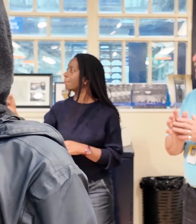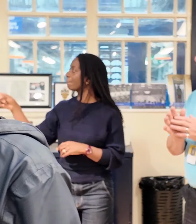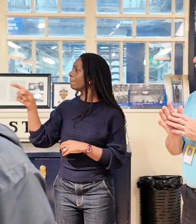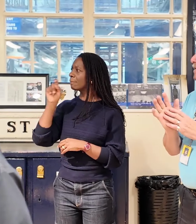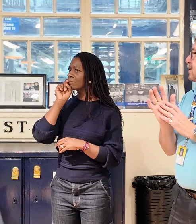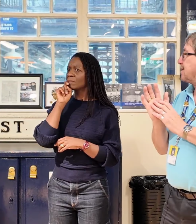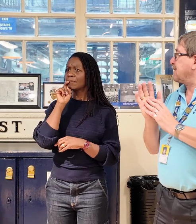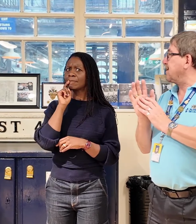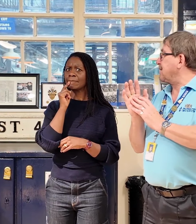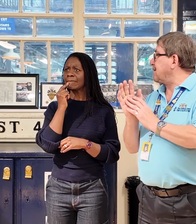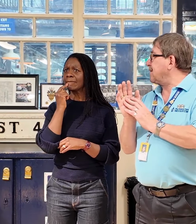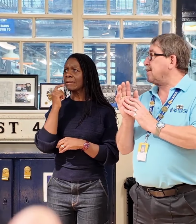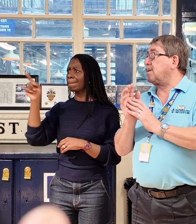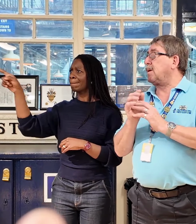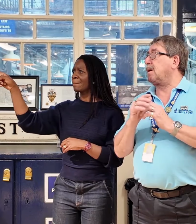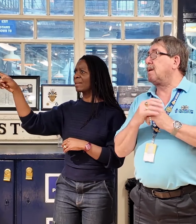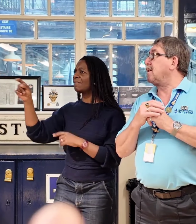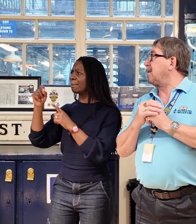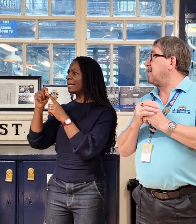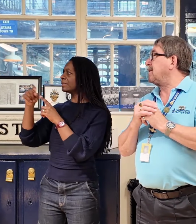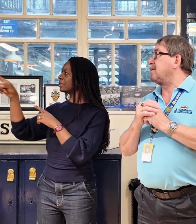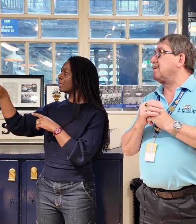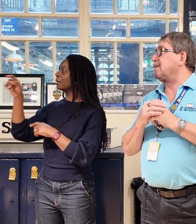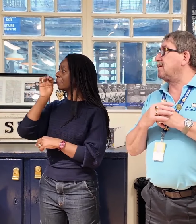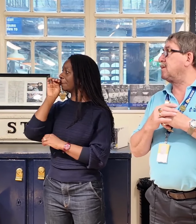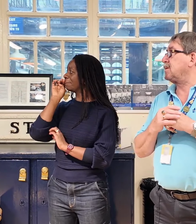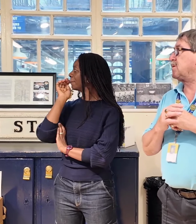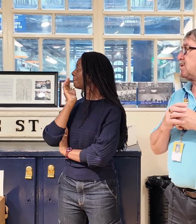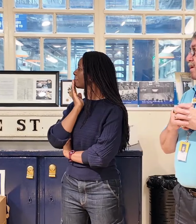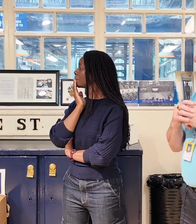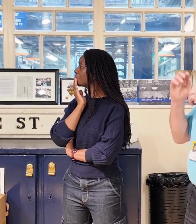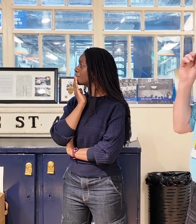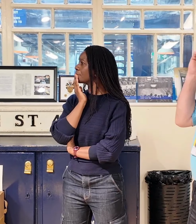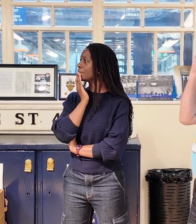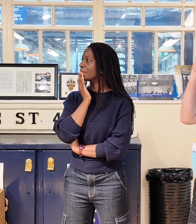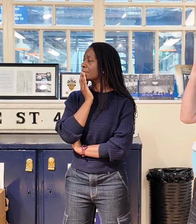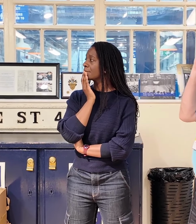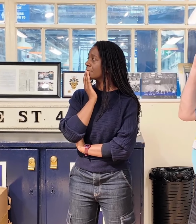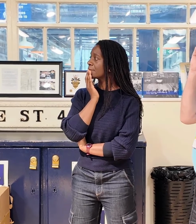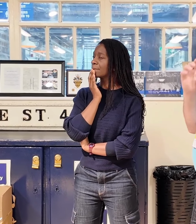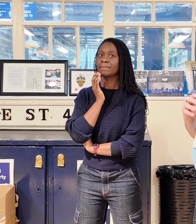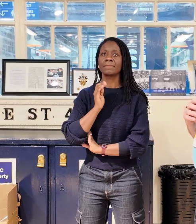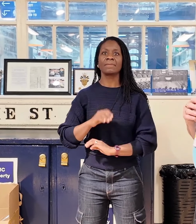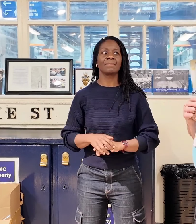pemandunya, dan yang mbak-mbak itu ini ya, interpreter ya,